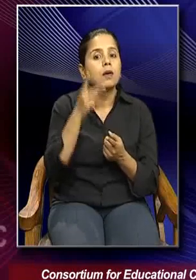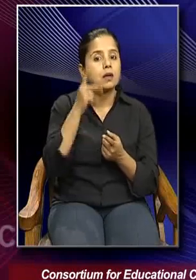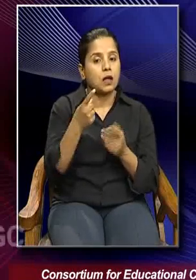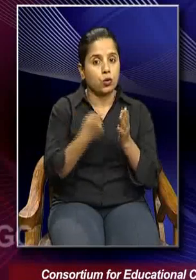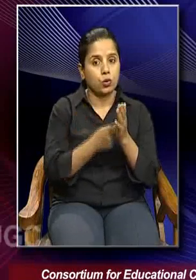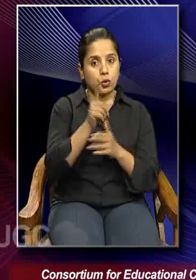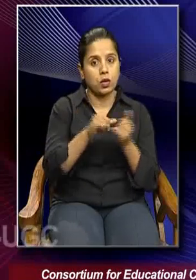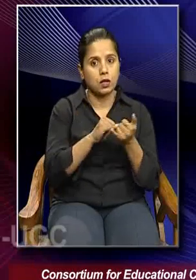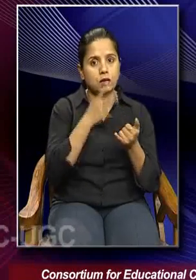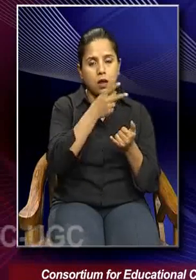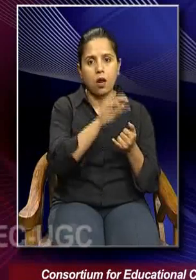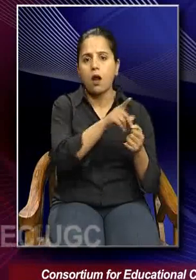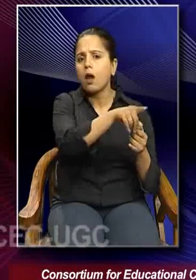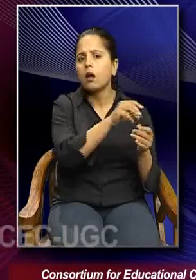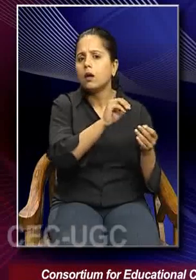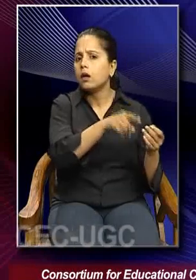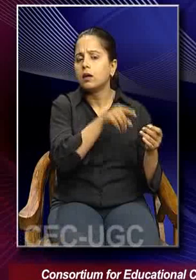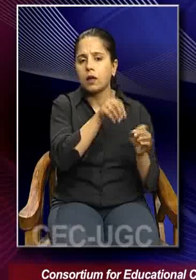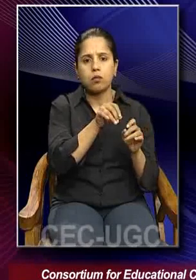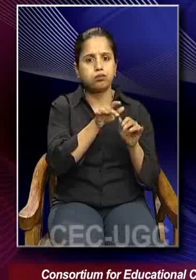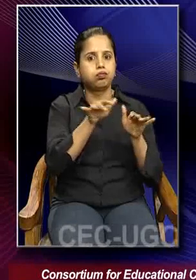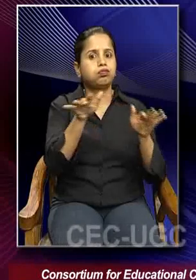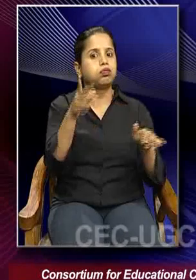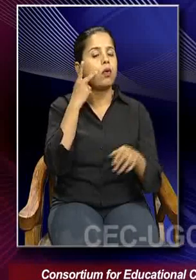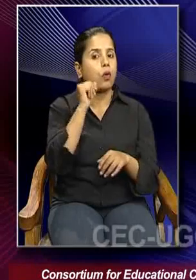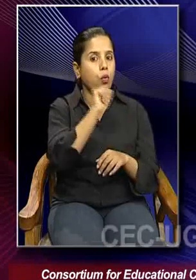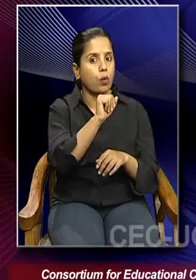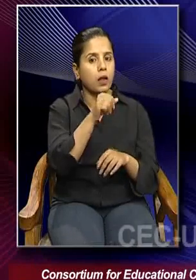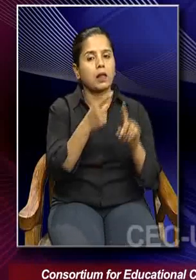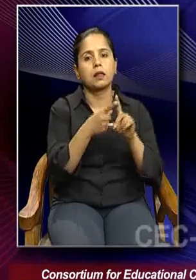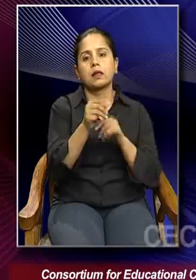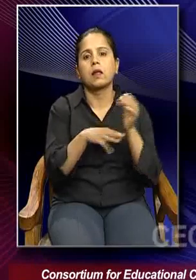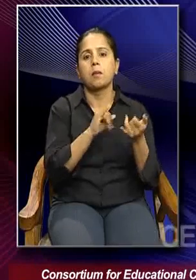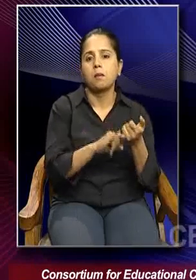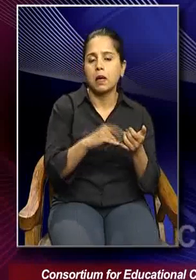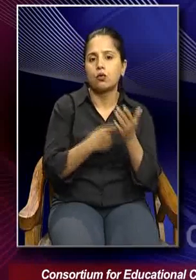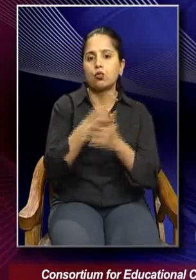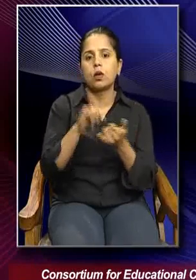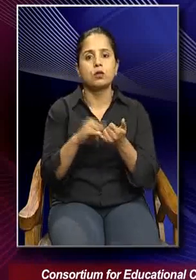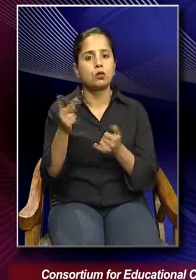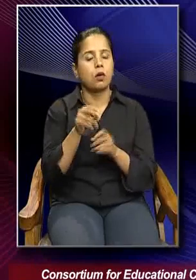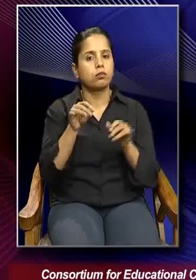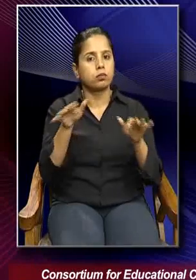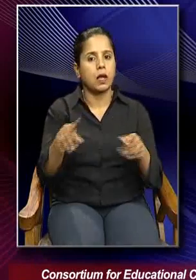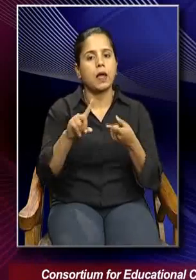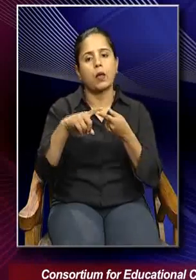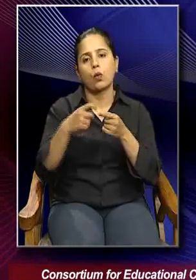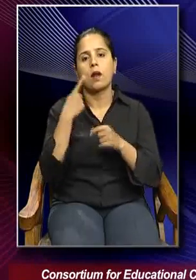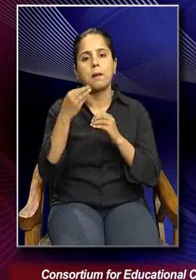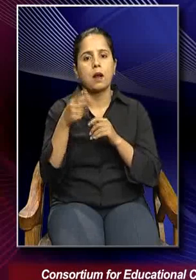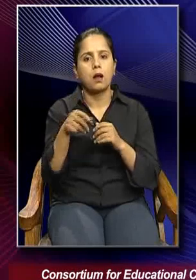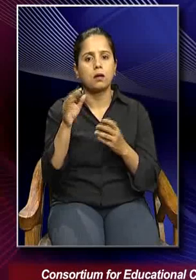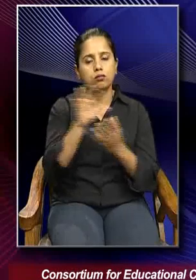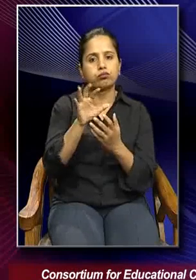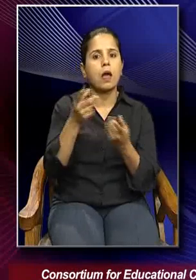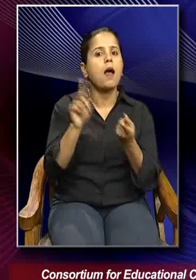it vibrates and makes Sattva and Tamas also vibrate. And when they vibrate, the equilibrium is disturbed